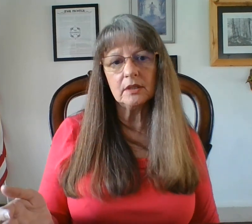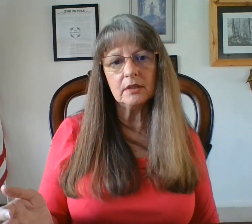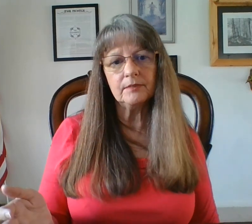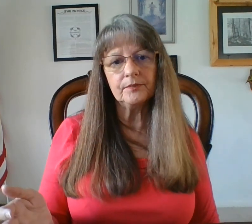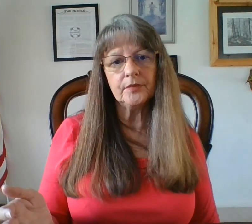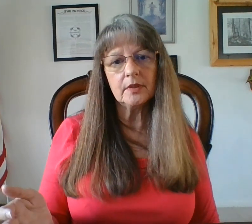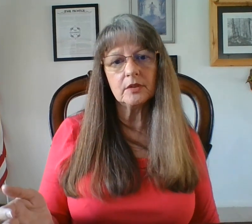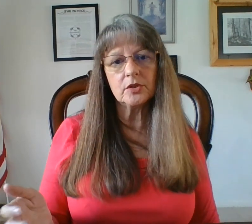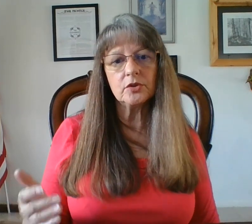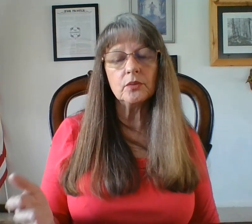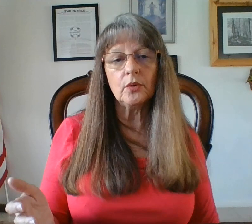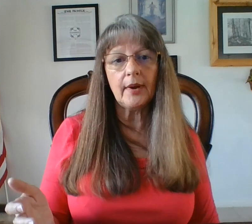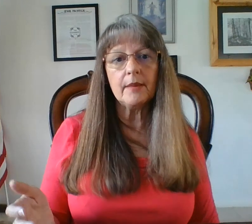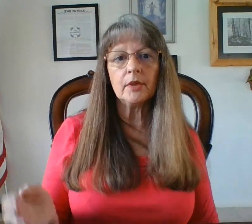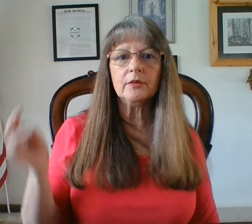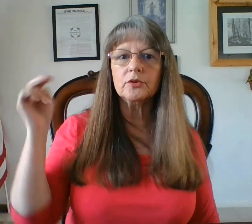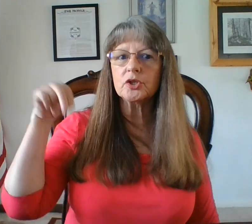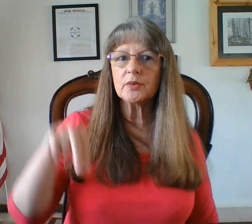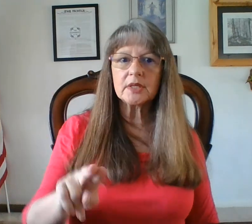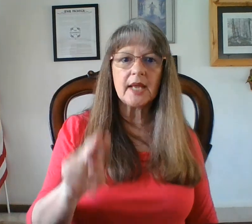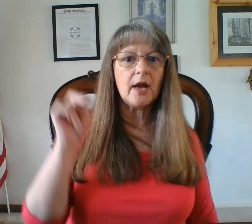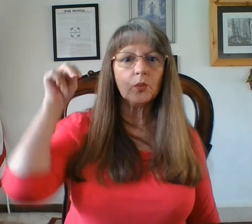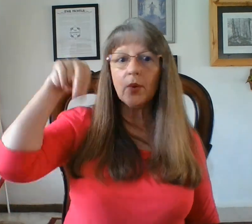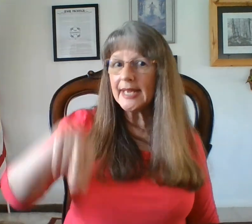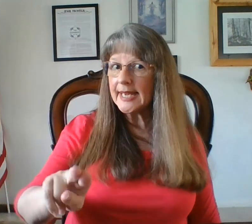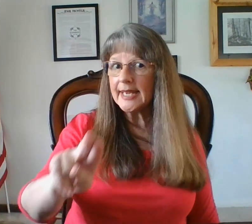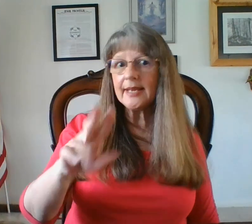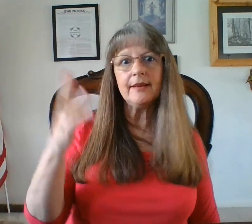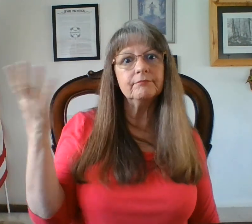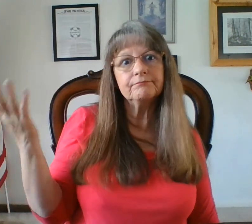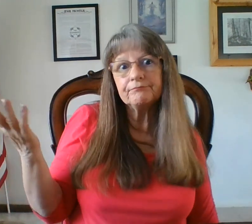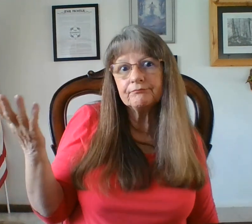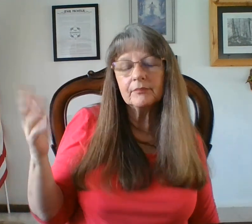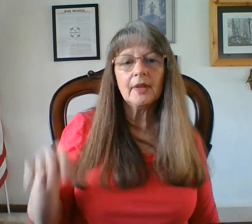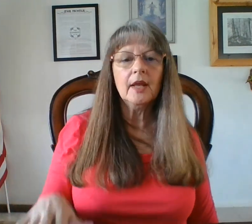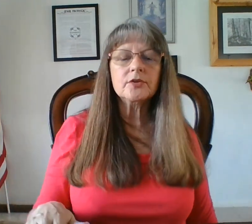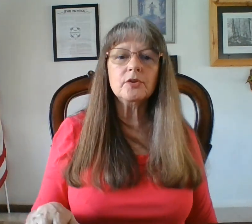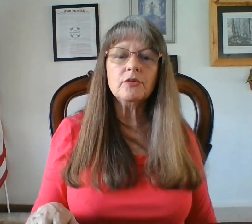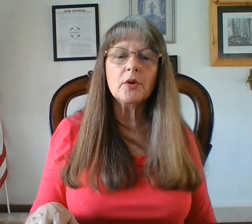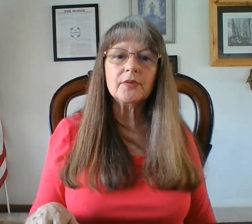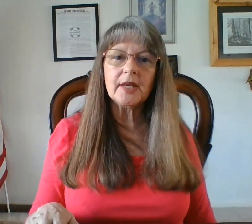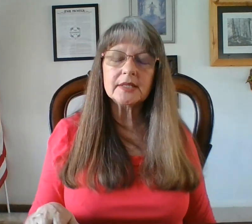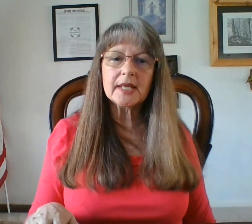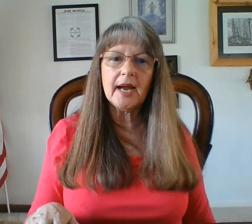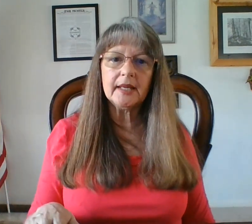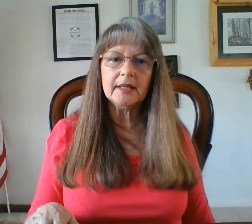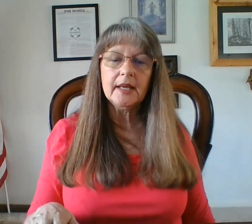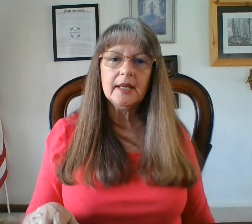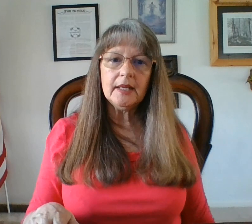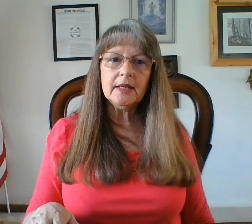to do grammar. They're just doing a sound. Whee! So you know what that kind of